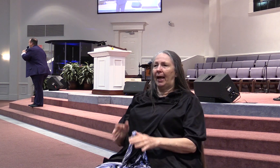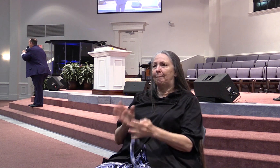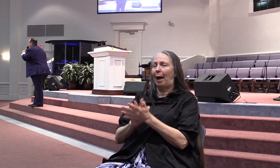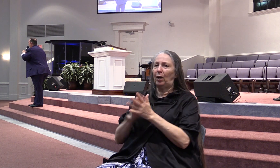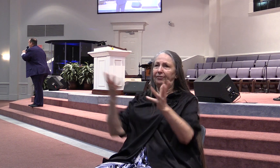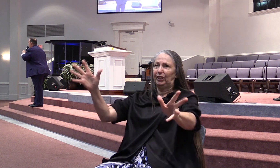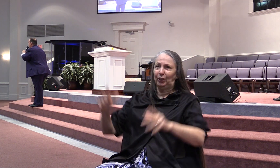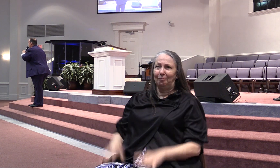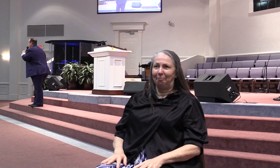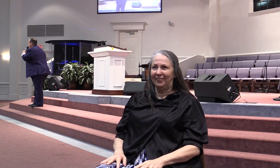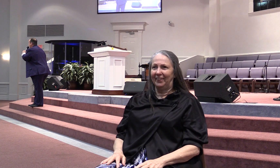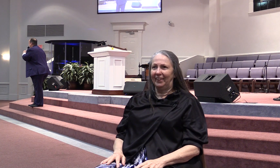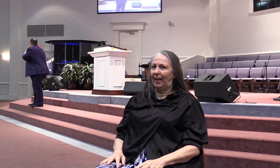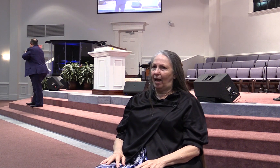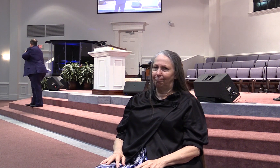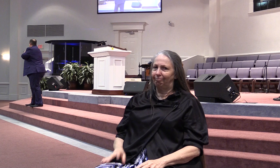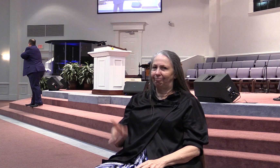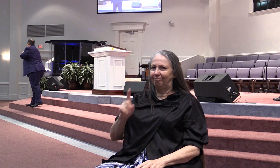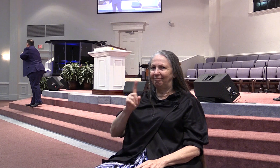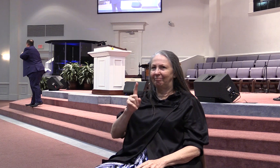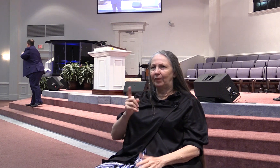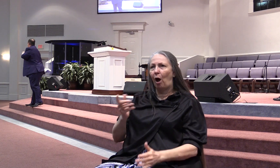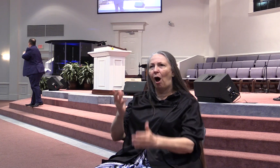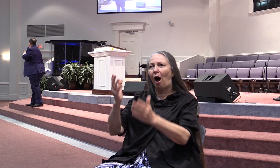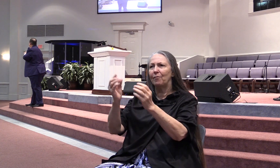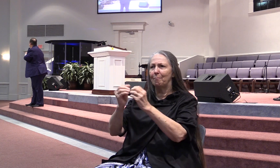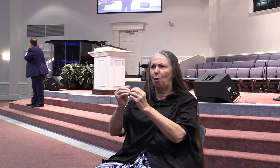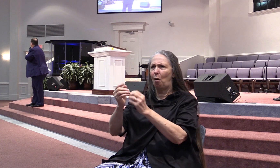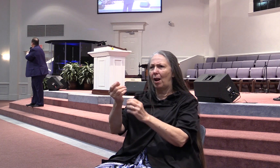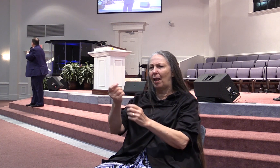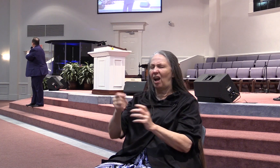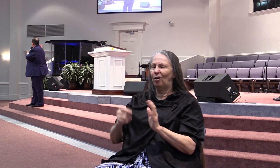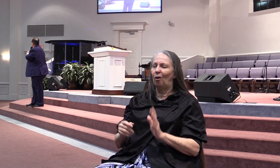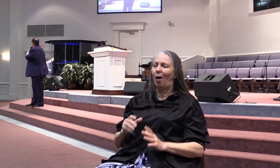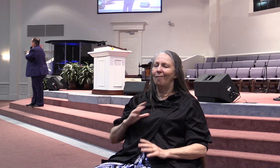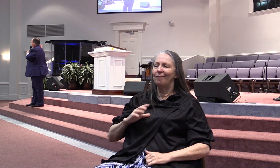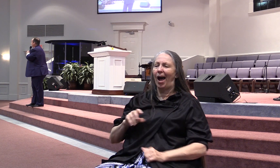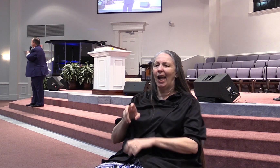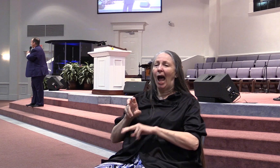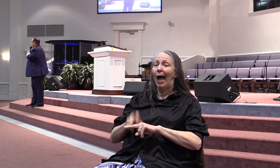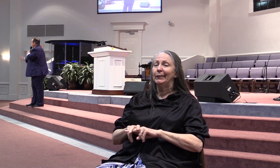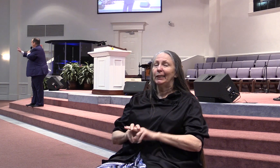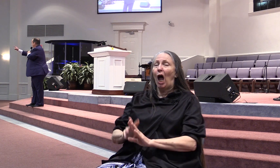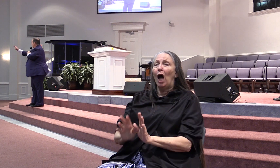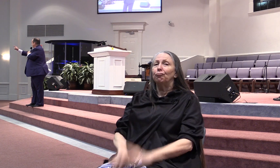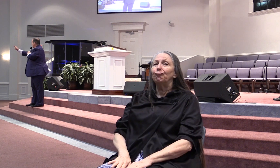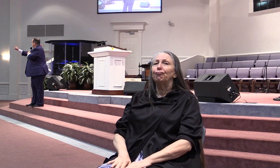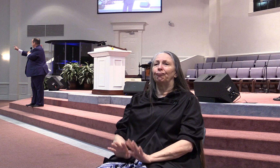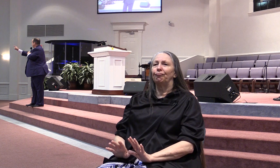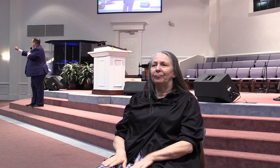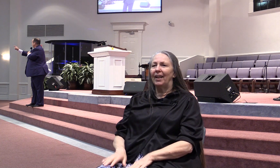And that's not even the question. Come on, offer a little more. No, I don't think I want to. You're